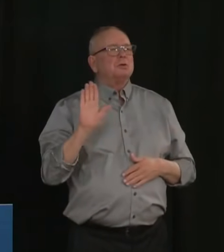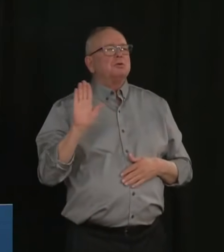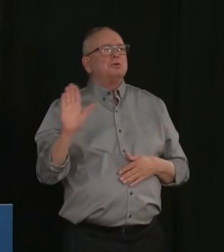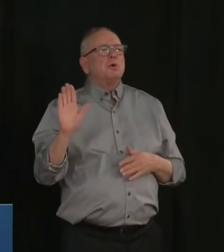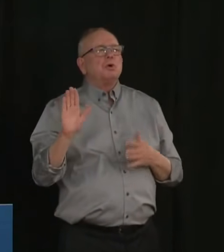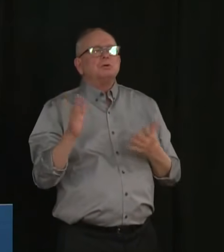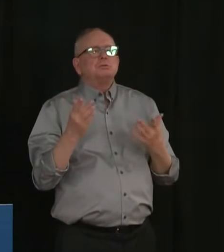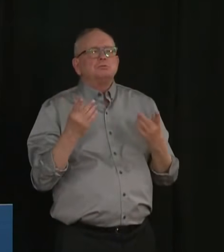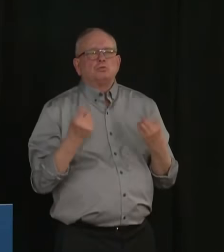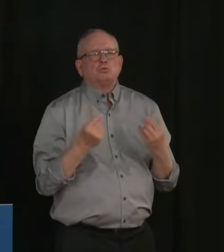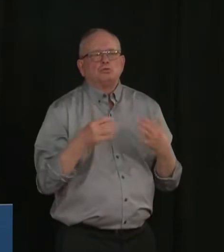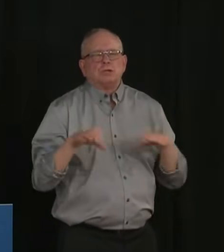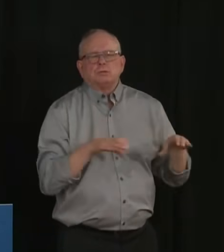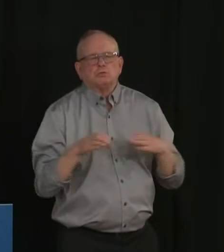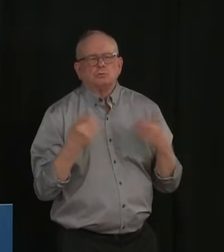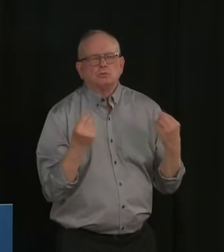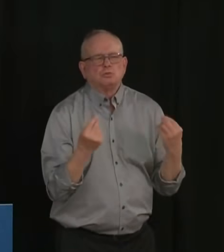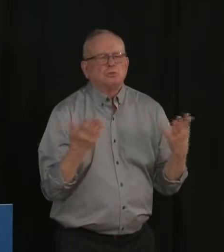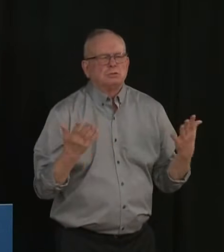we enforcing our way out of this?